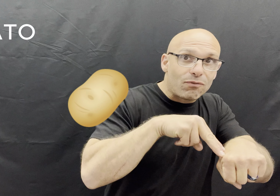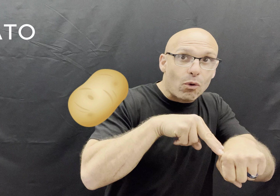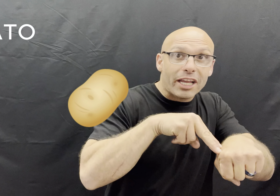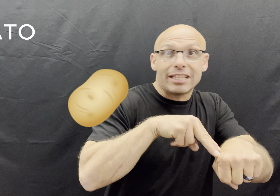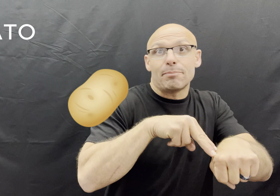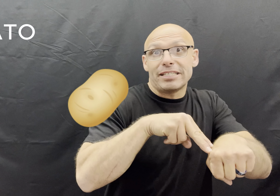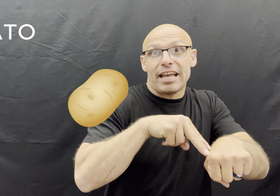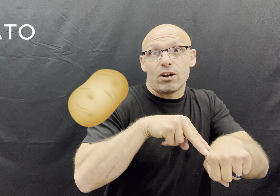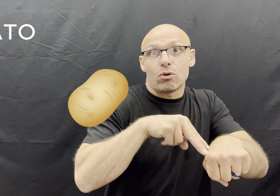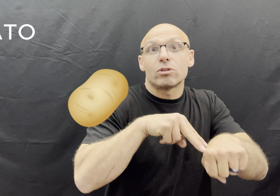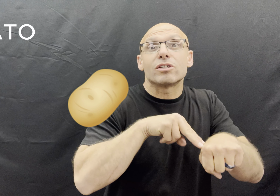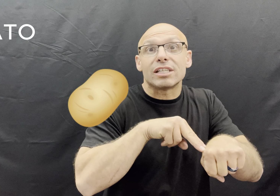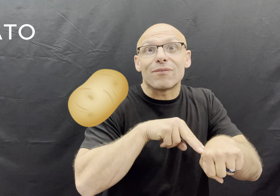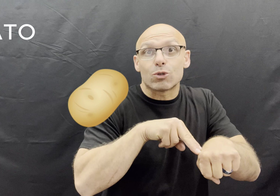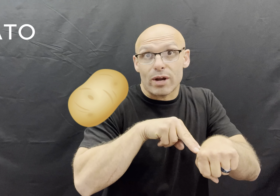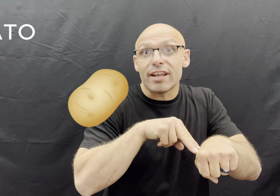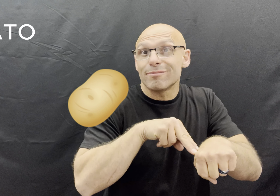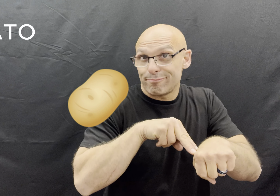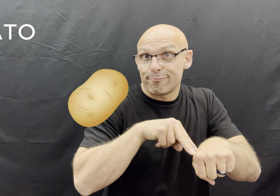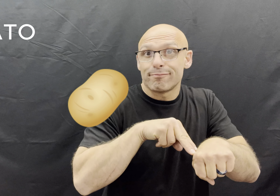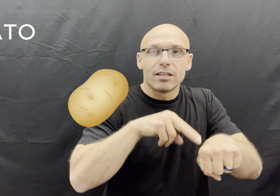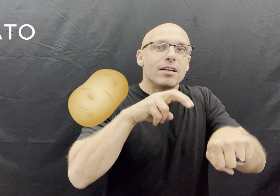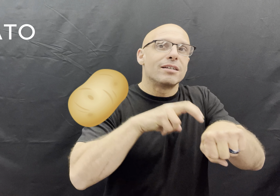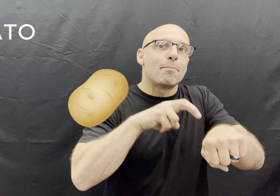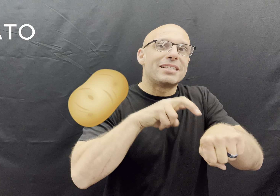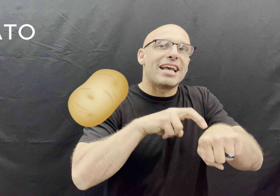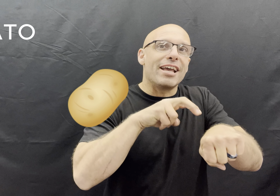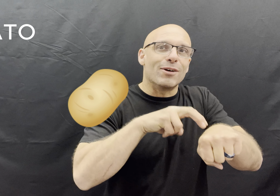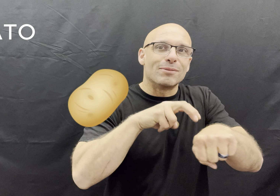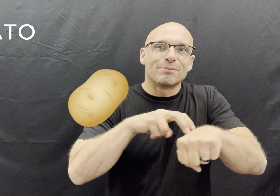fork in the potato to see if it's ready. Potato.